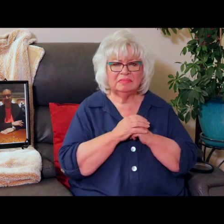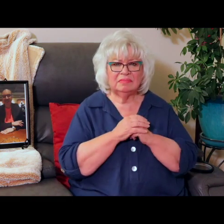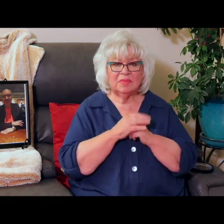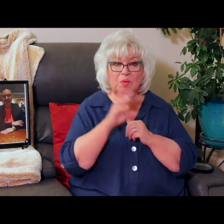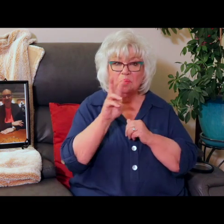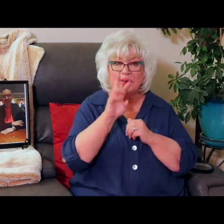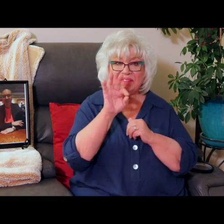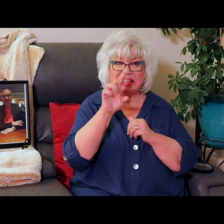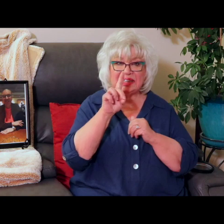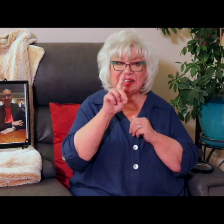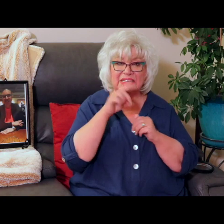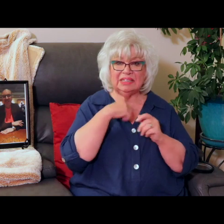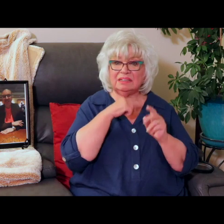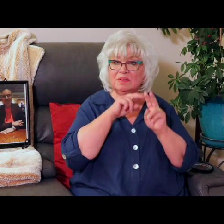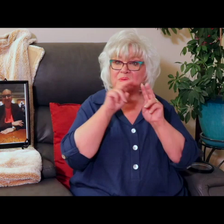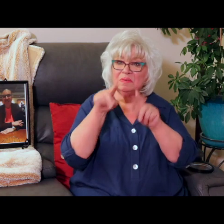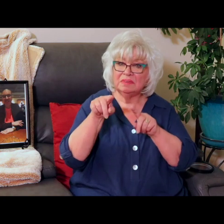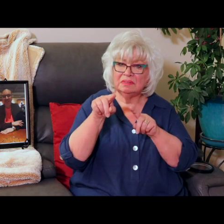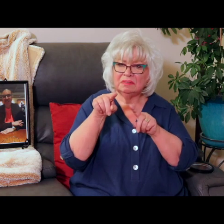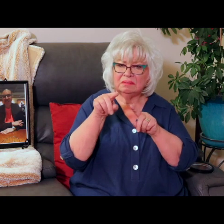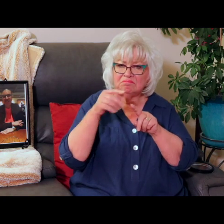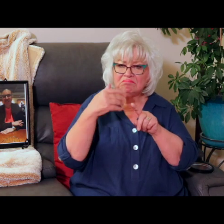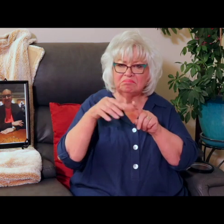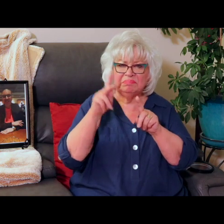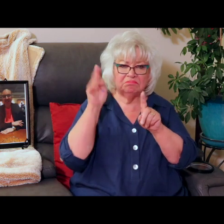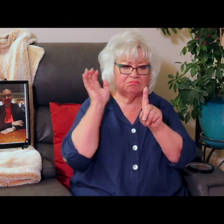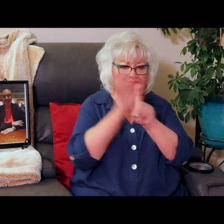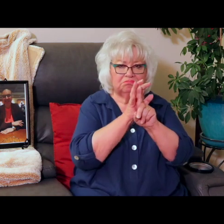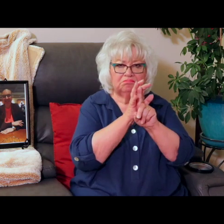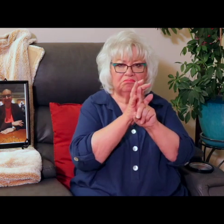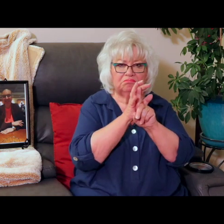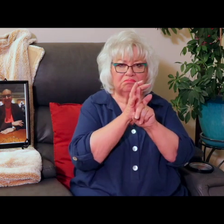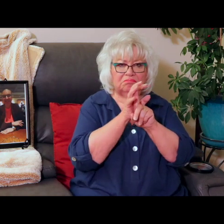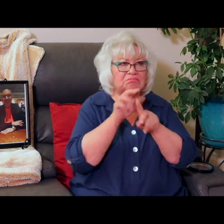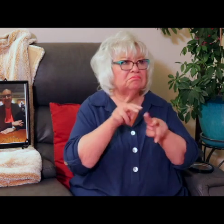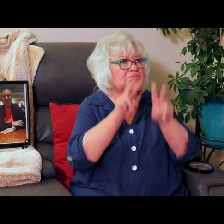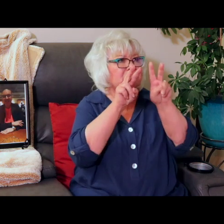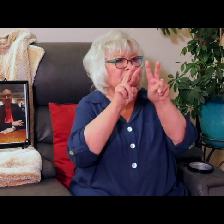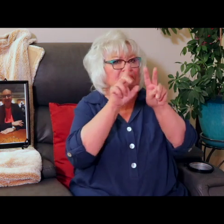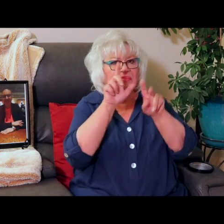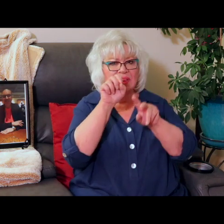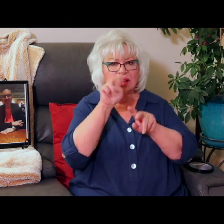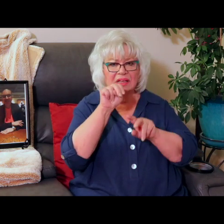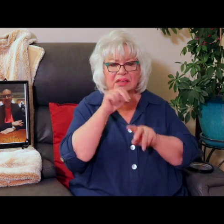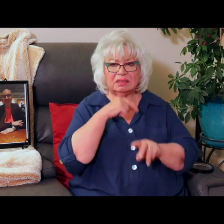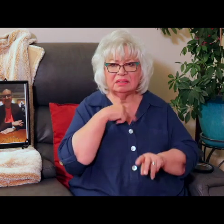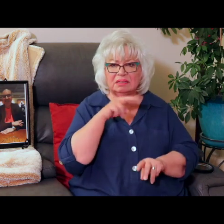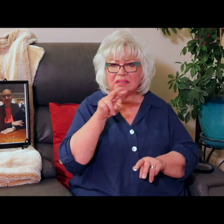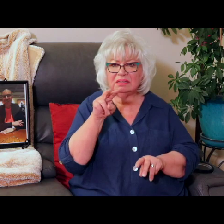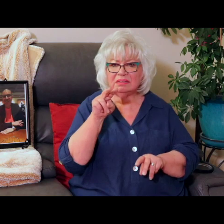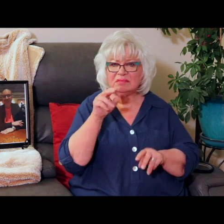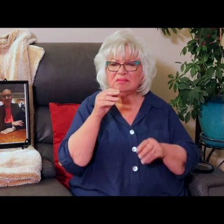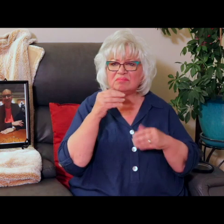he was. World Federation of the Deaf, when he went there, everyone just took to him right